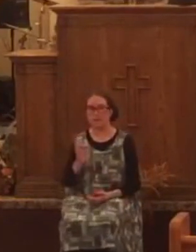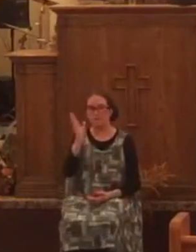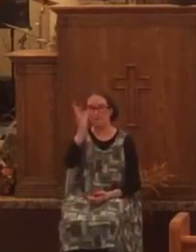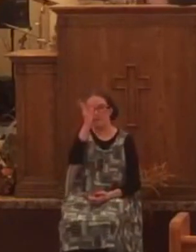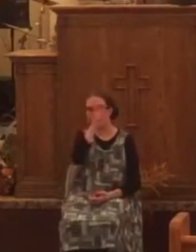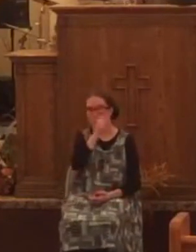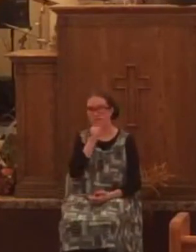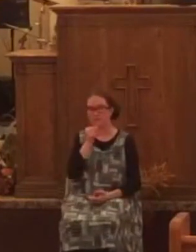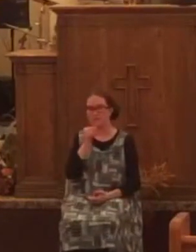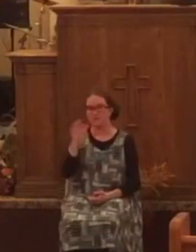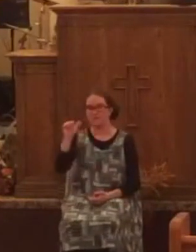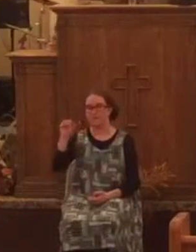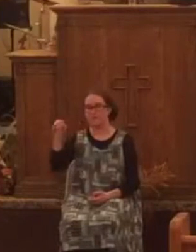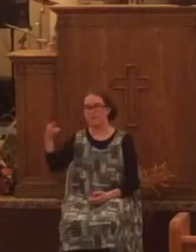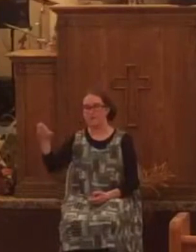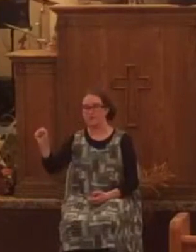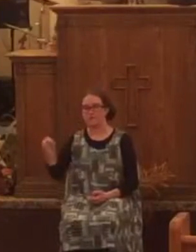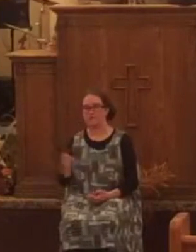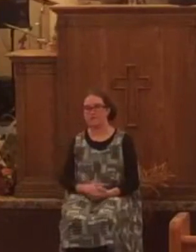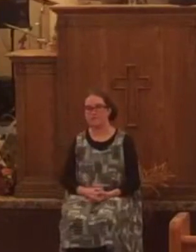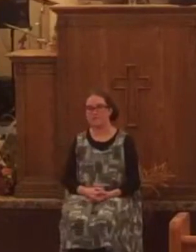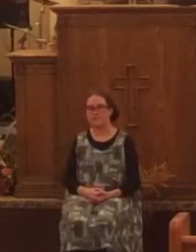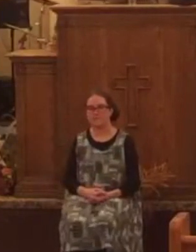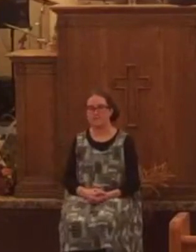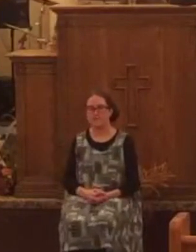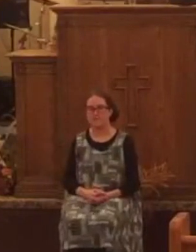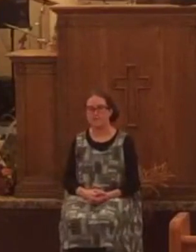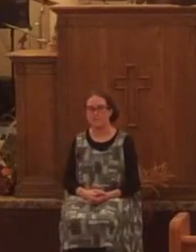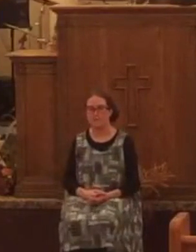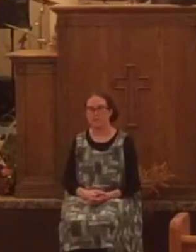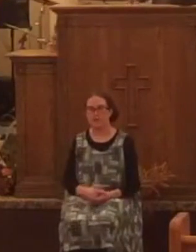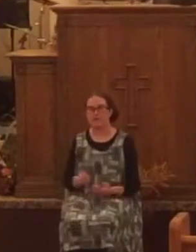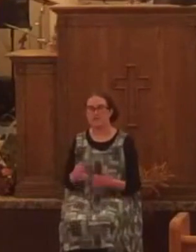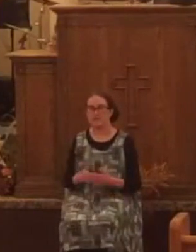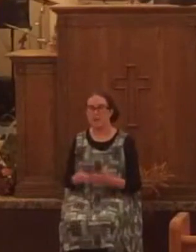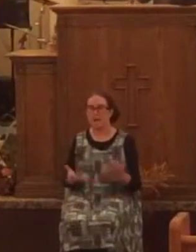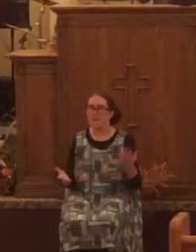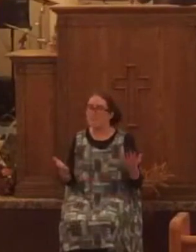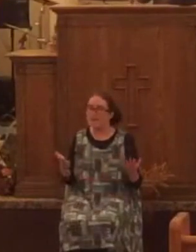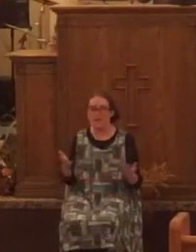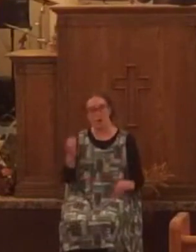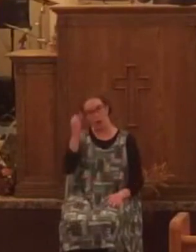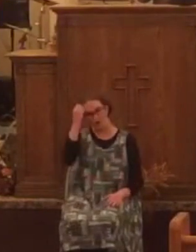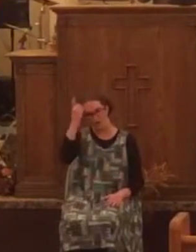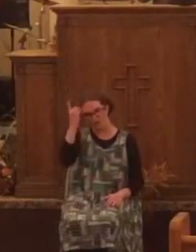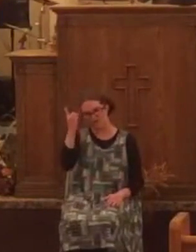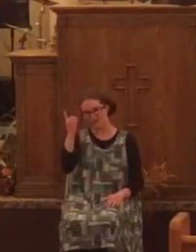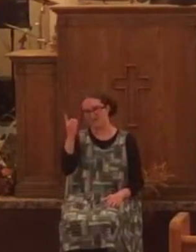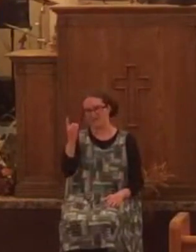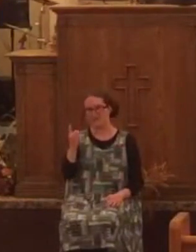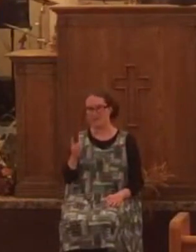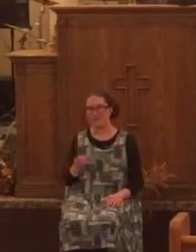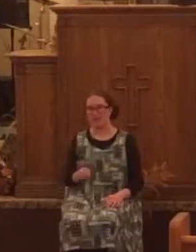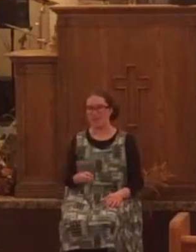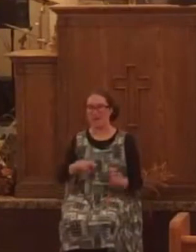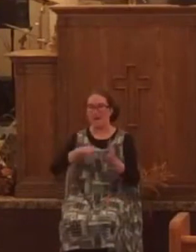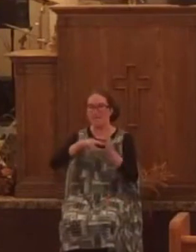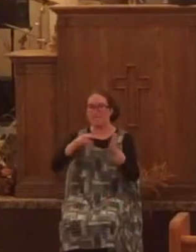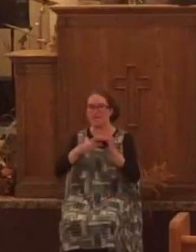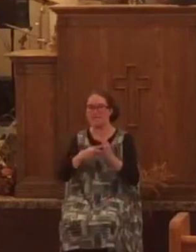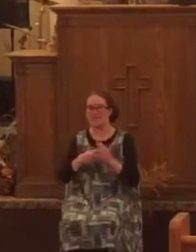Beauty for ashes. Some here may not understand what that applies